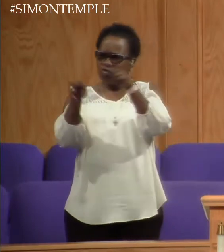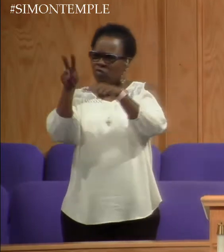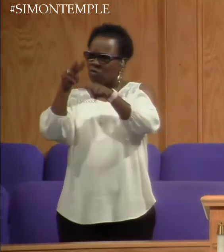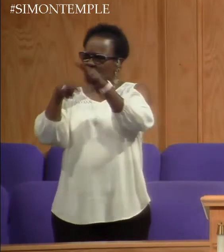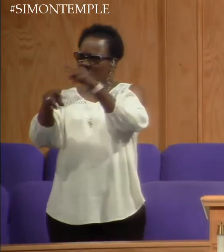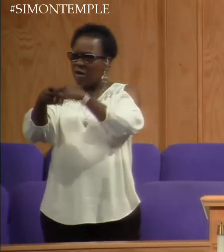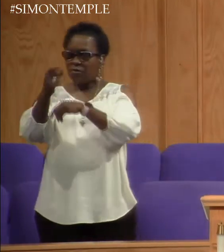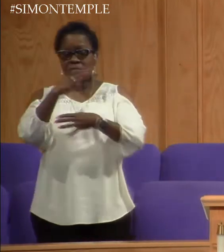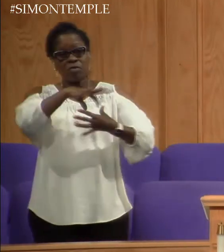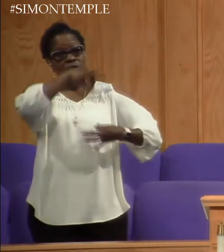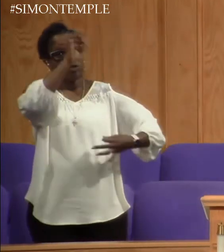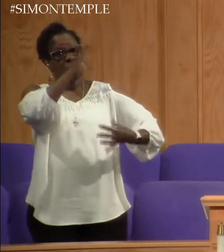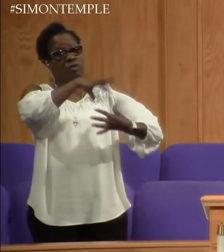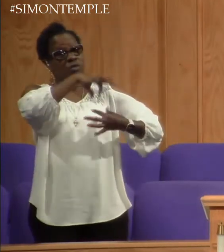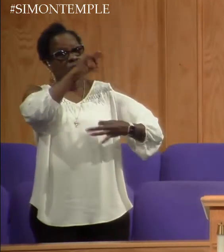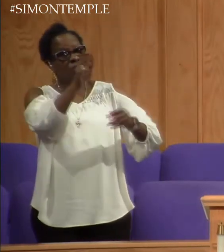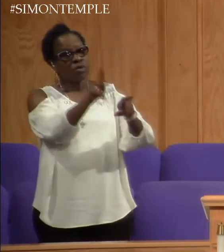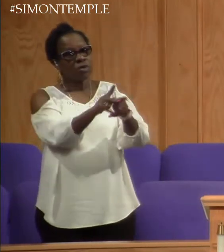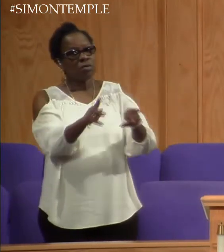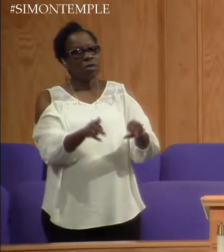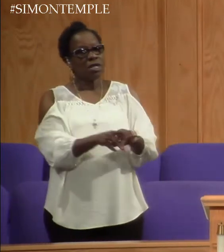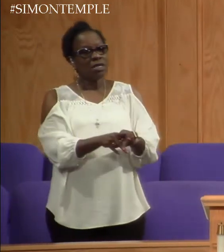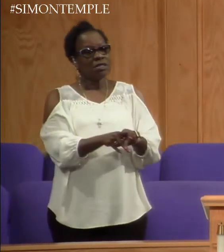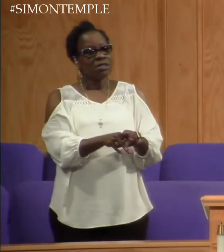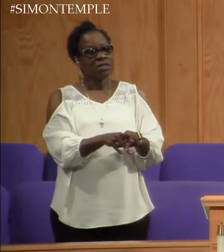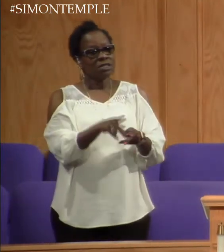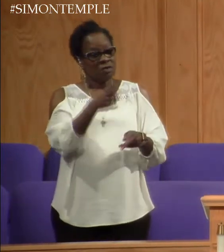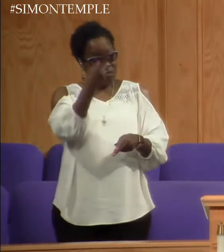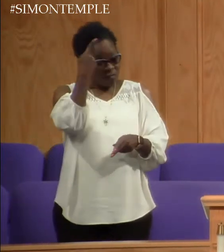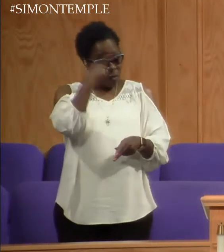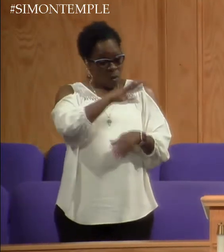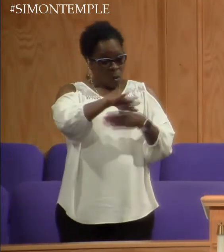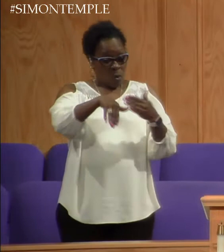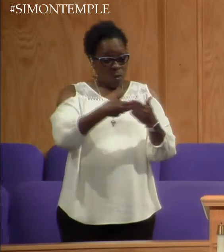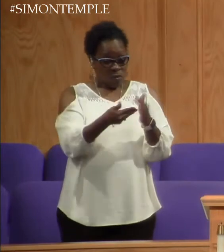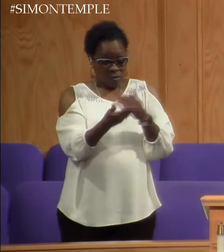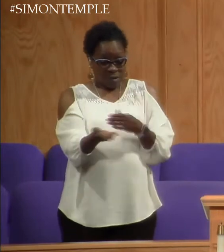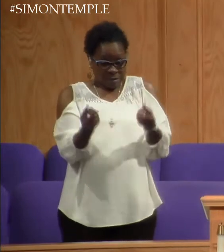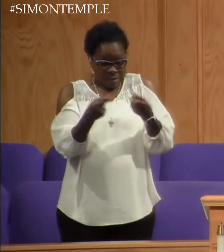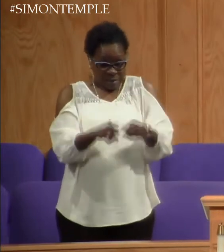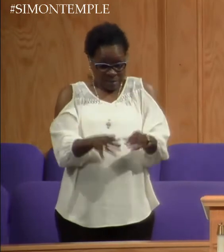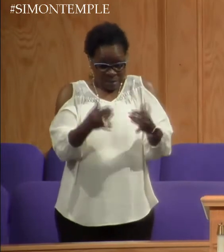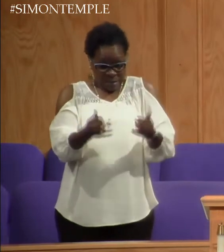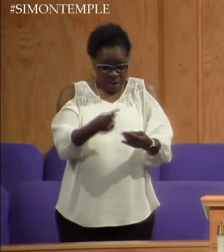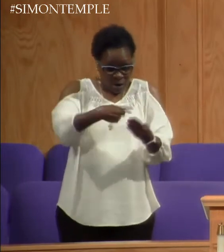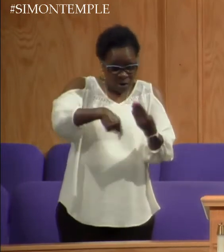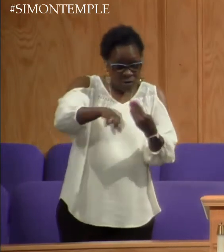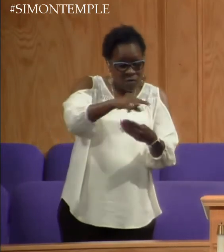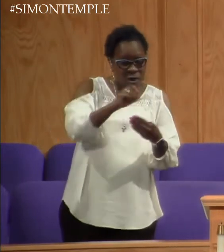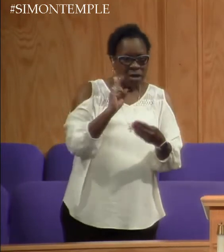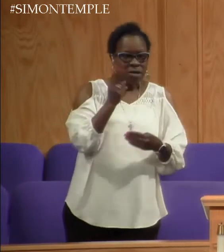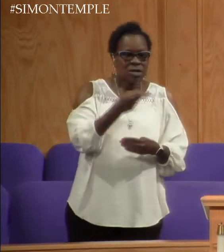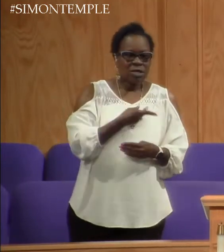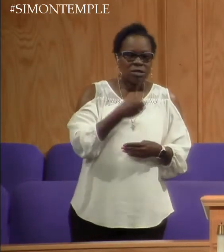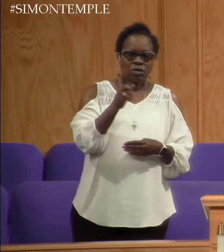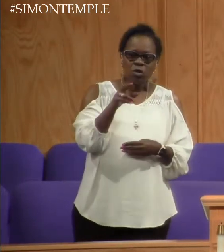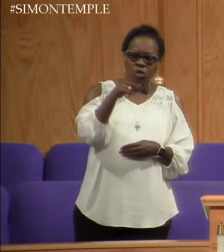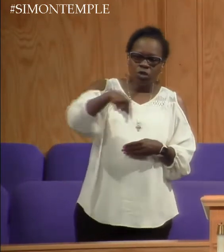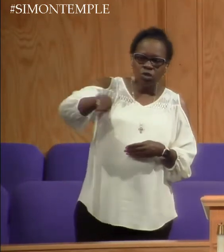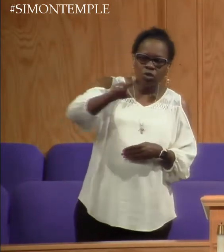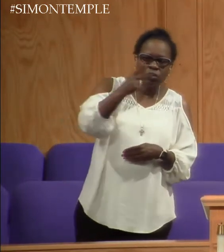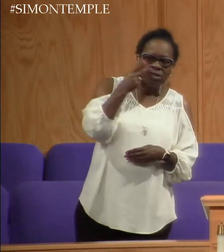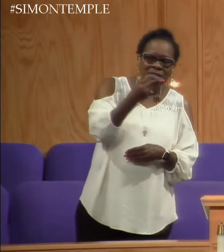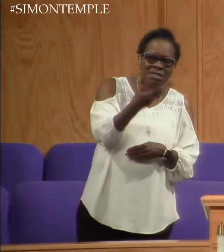spiritual perspective of all the things currently around, happening around us, or are you looking at things from the view of the